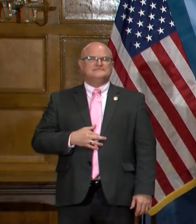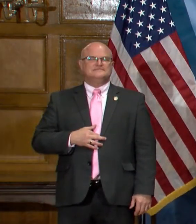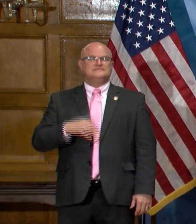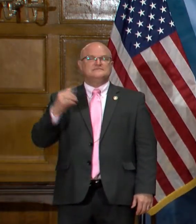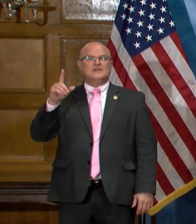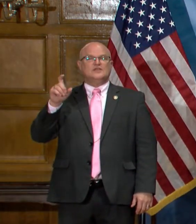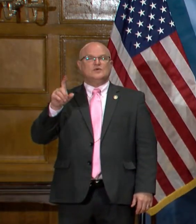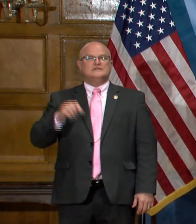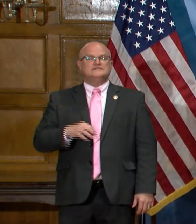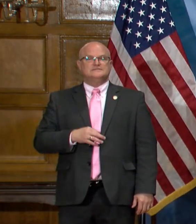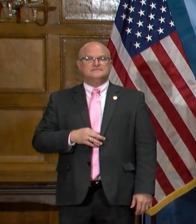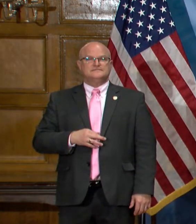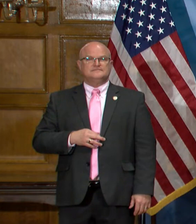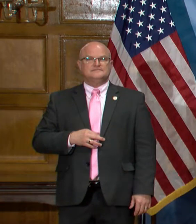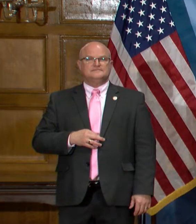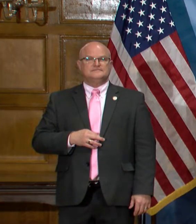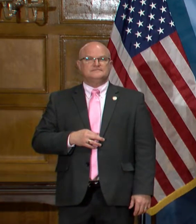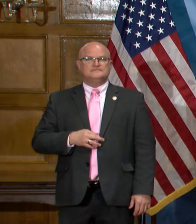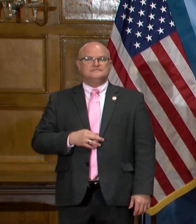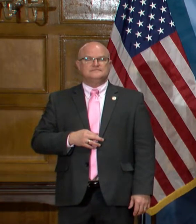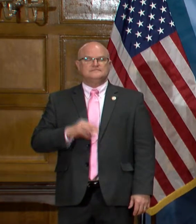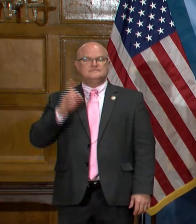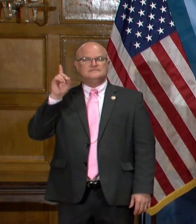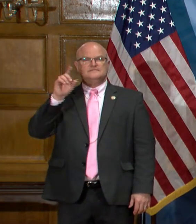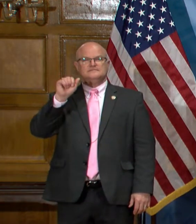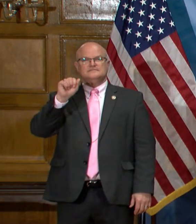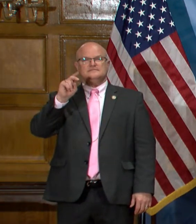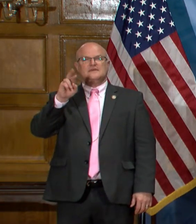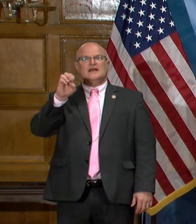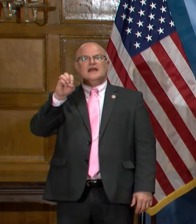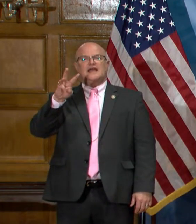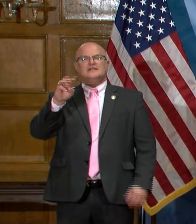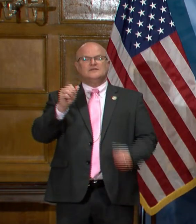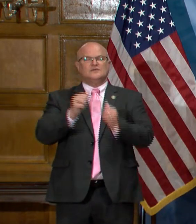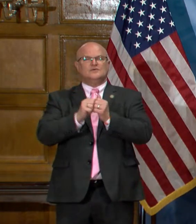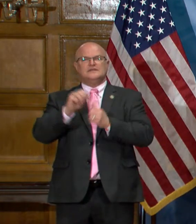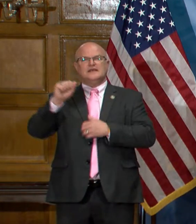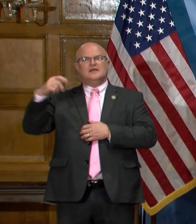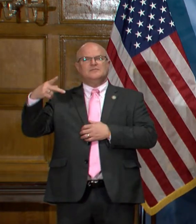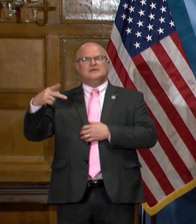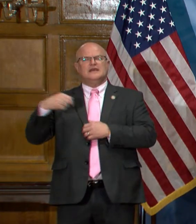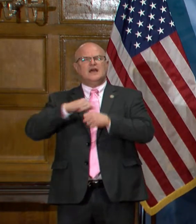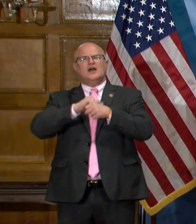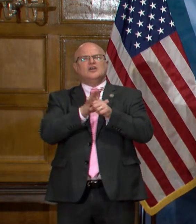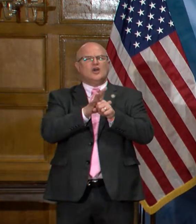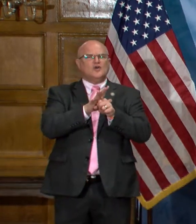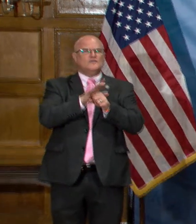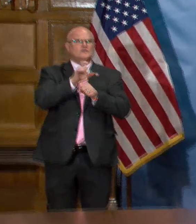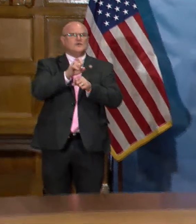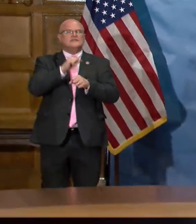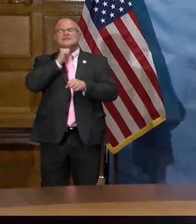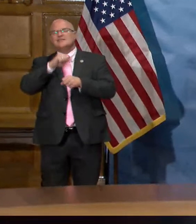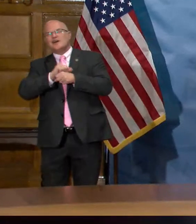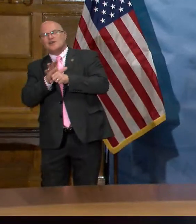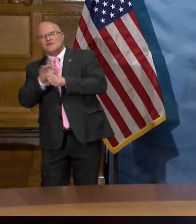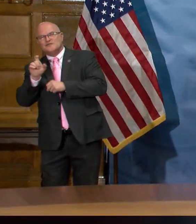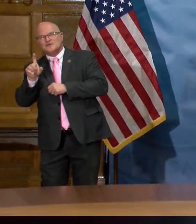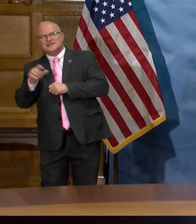Another question? Governor, this is Andrew with AP. Had a COVID question and a non-COVID question for